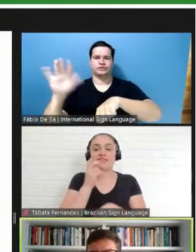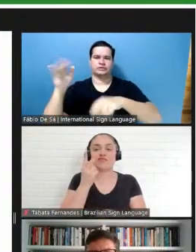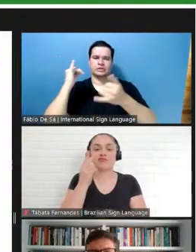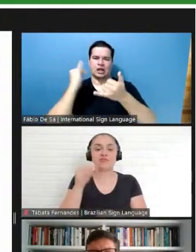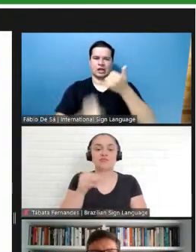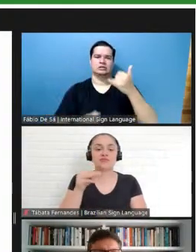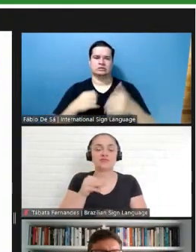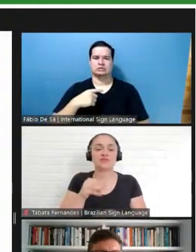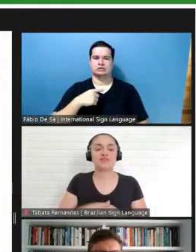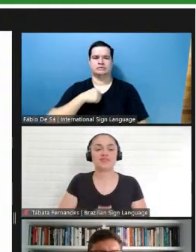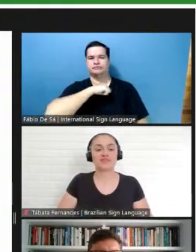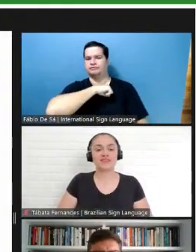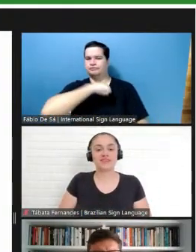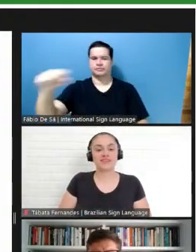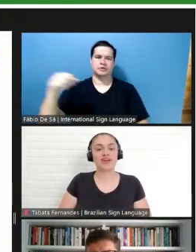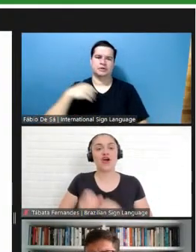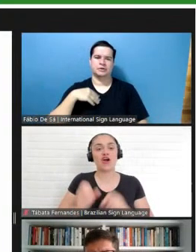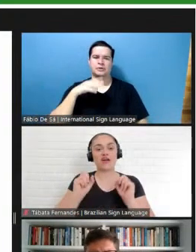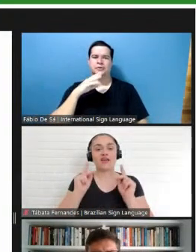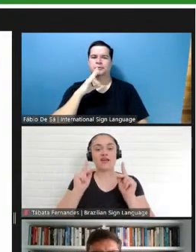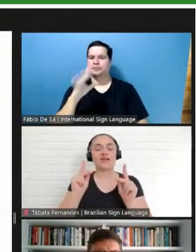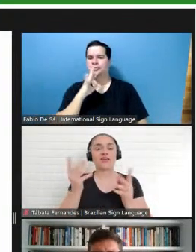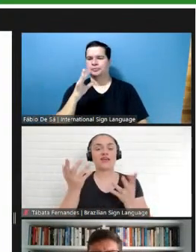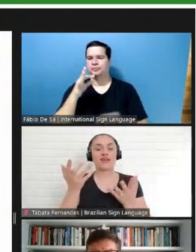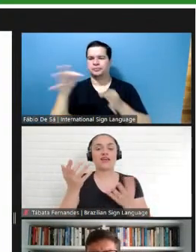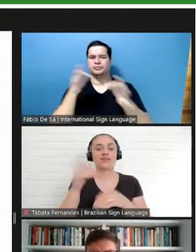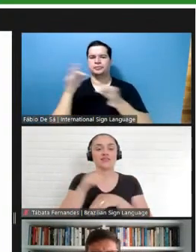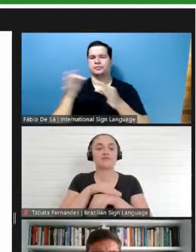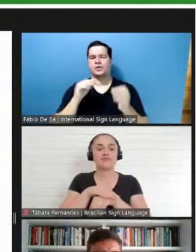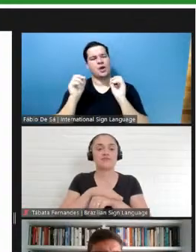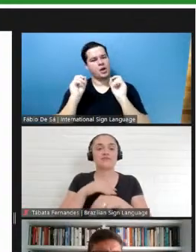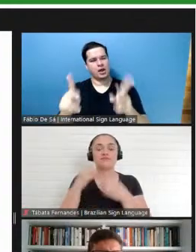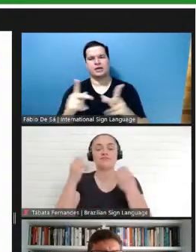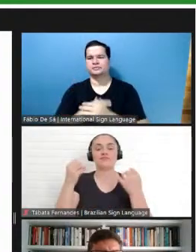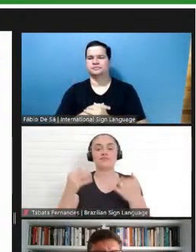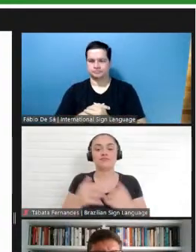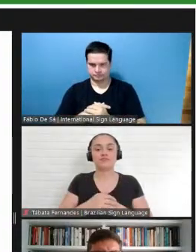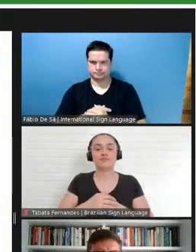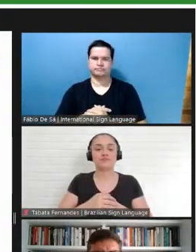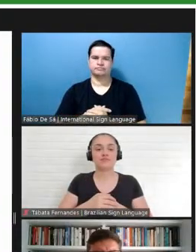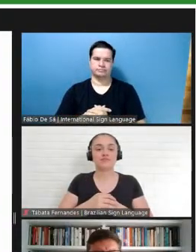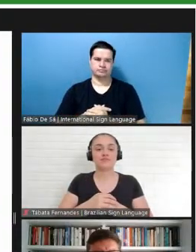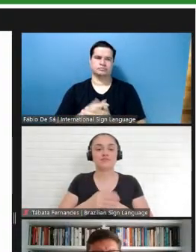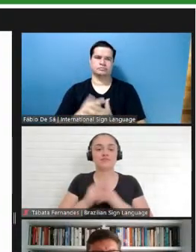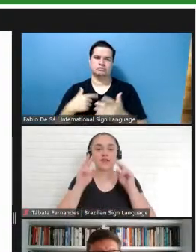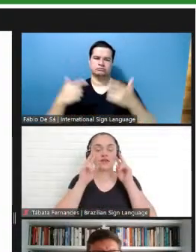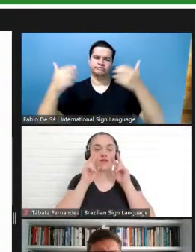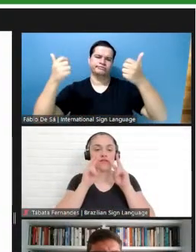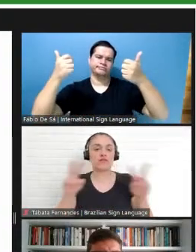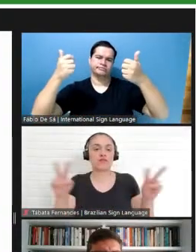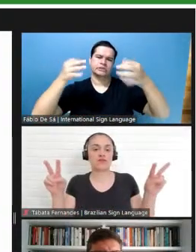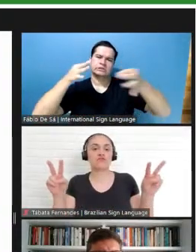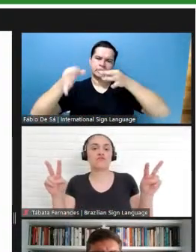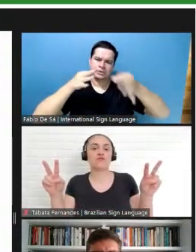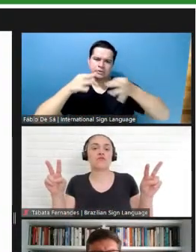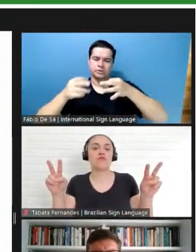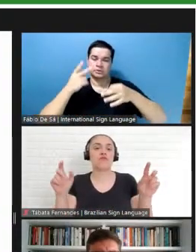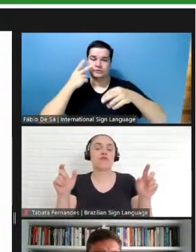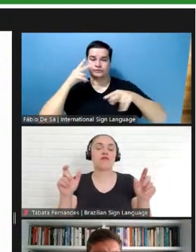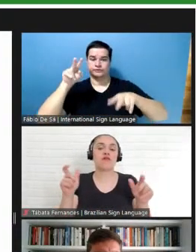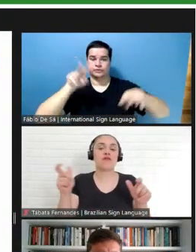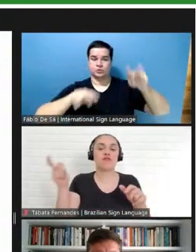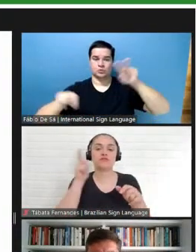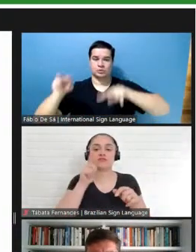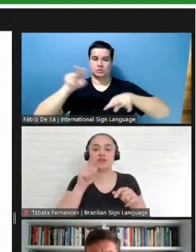okay? Okay, so I just wanted to talk about the virtual and augmented reality, and there are a couple of really good sites